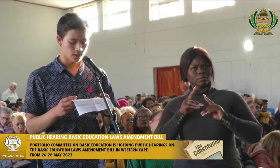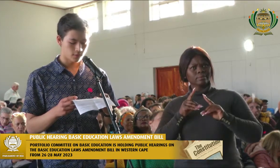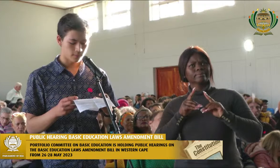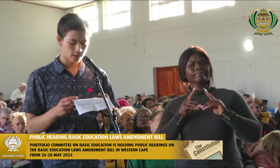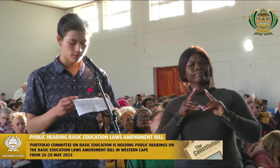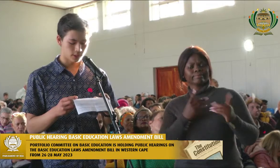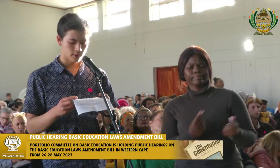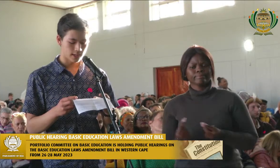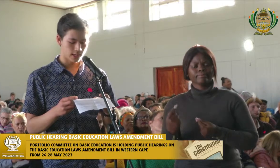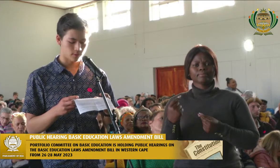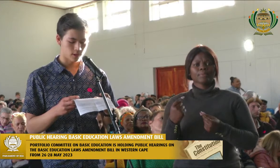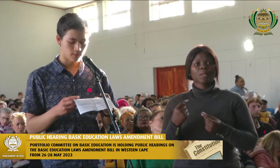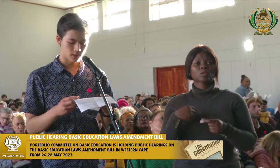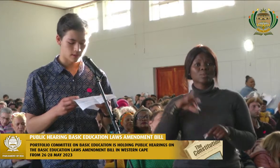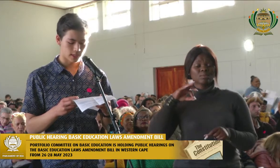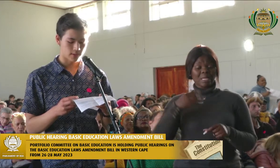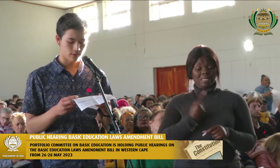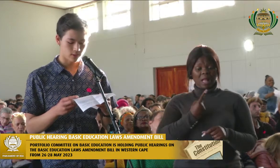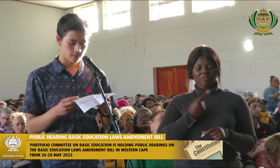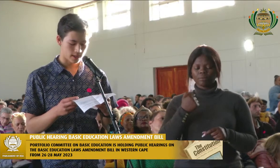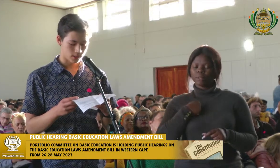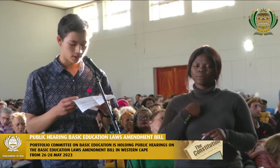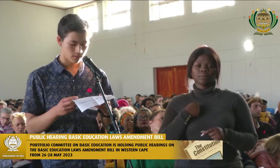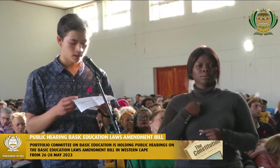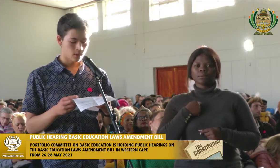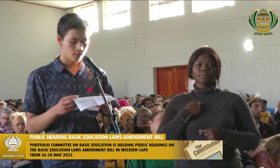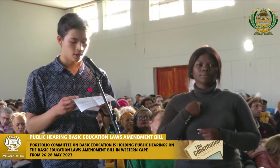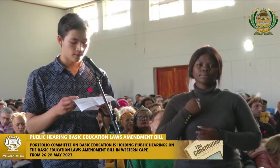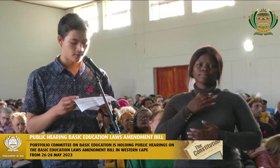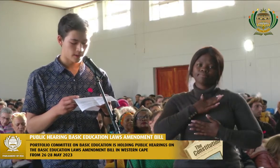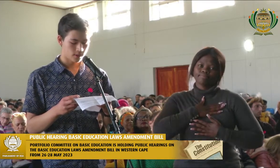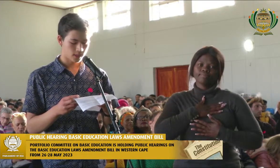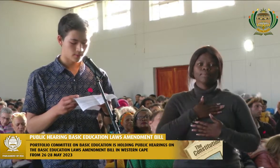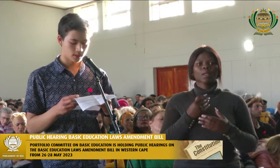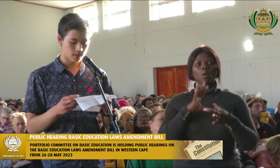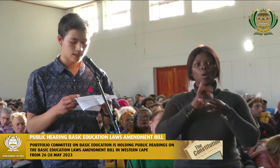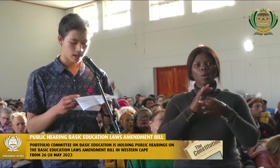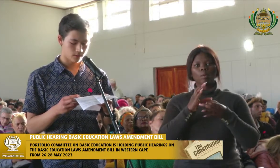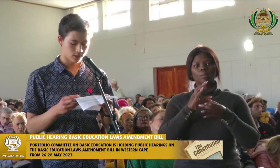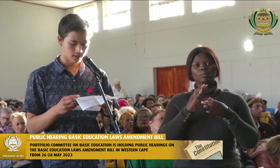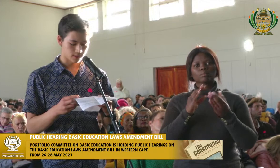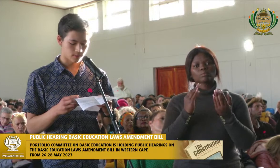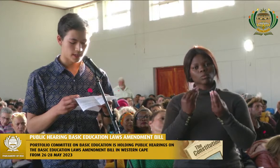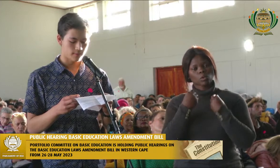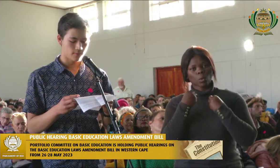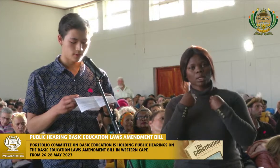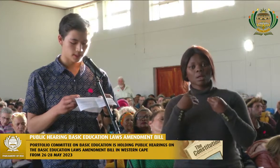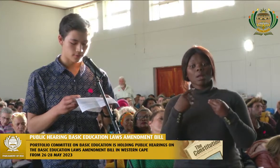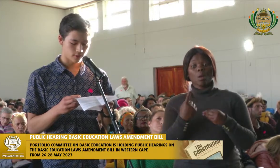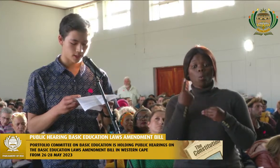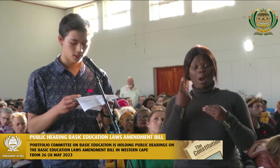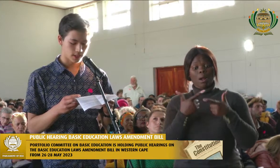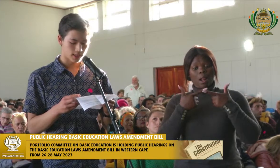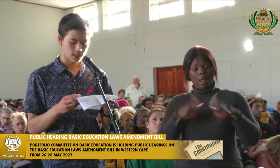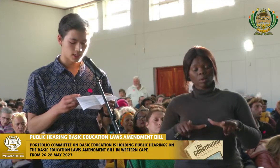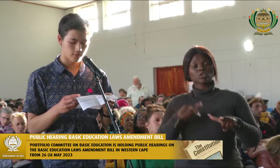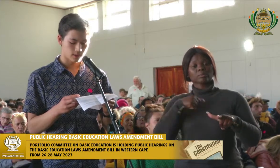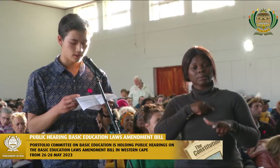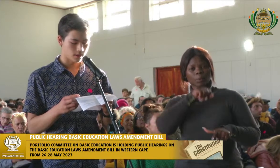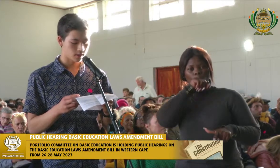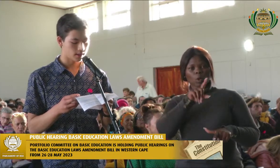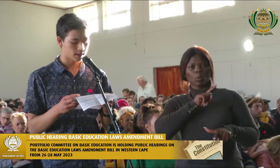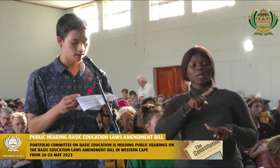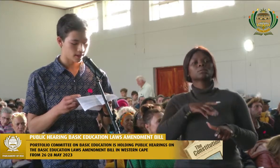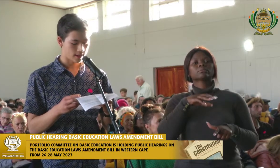I myself have benefited greatly from homeschooling and have learned much. One of my favorite subjects is languages. I am fluent in French, English,